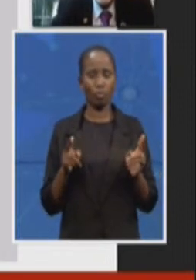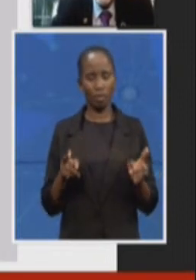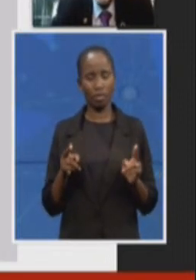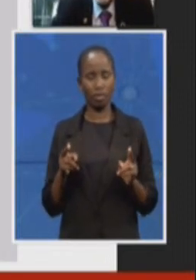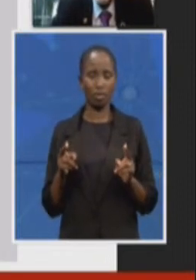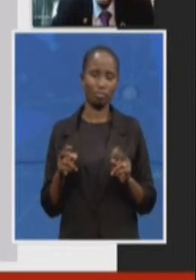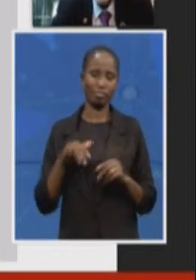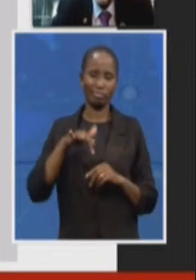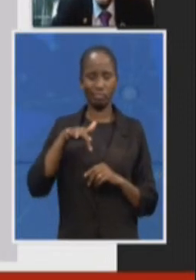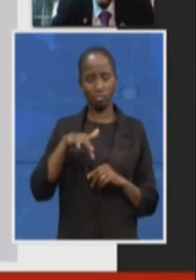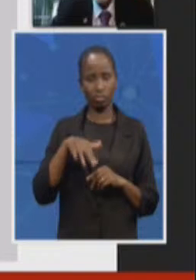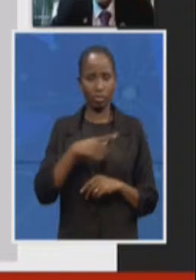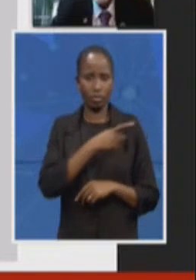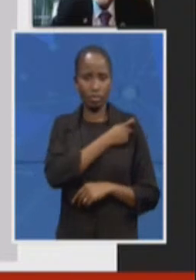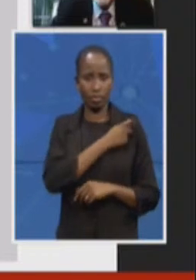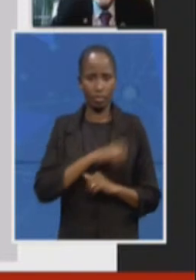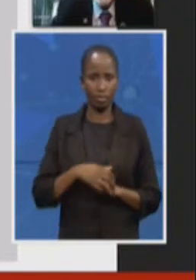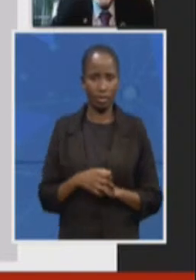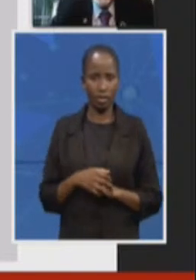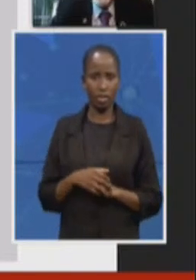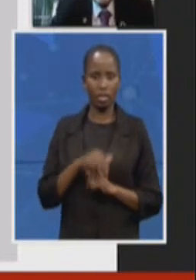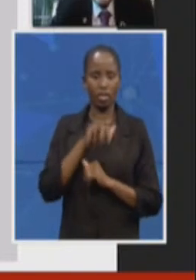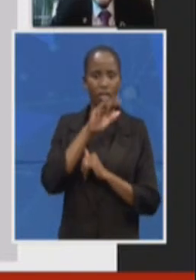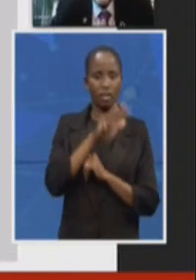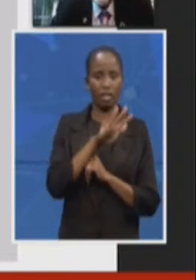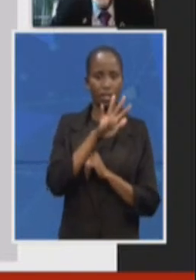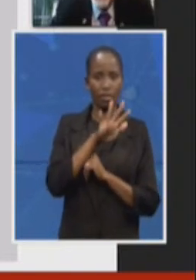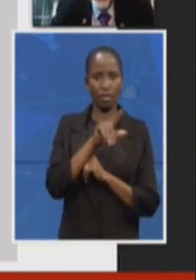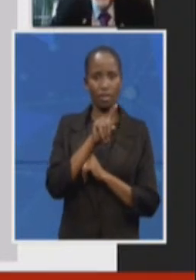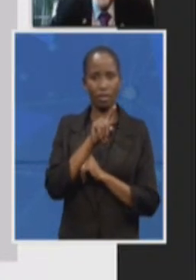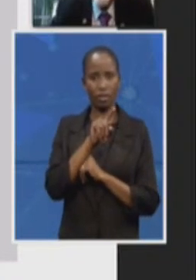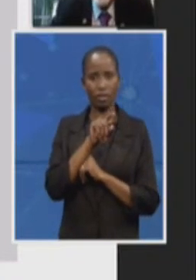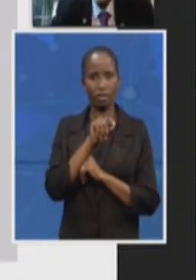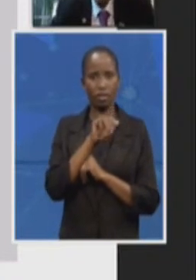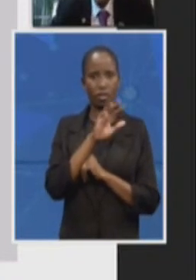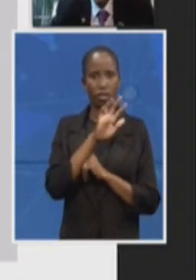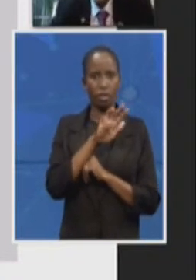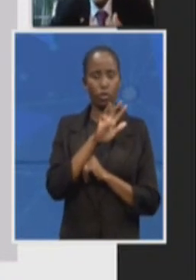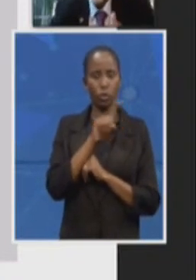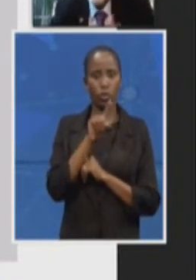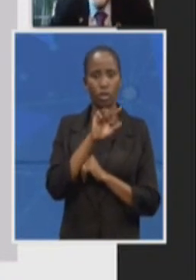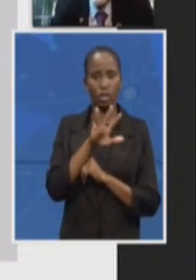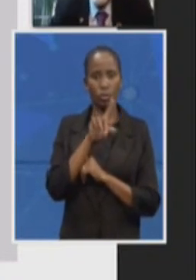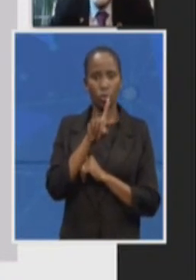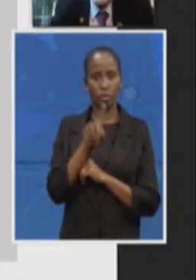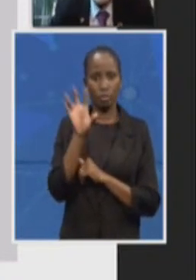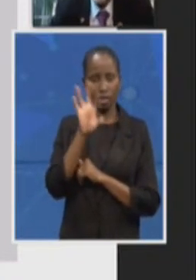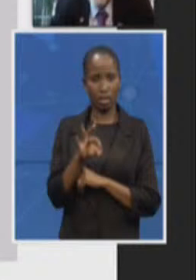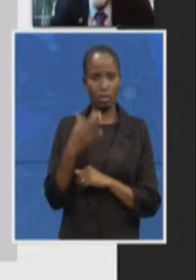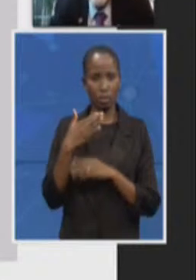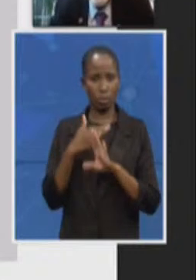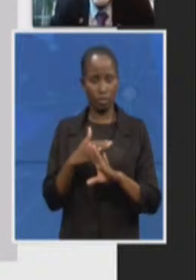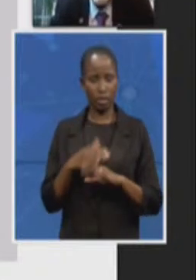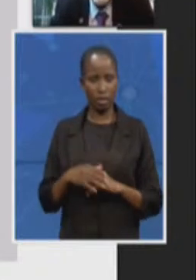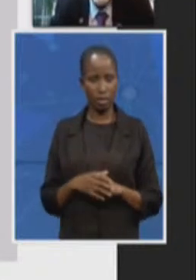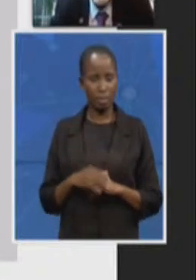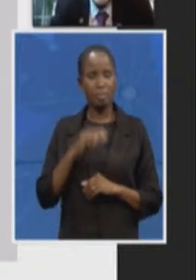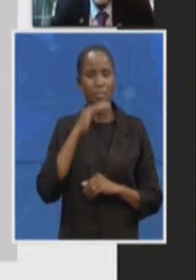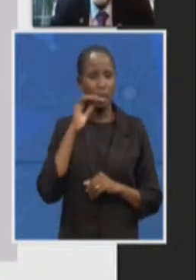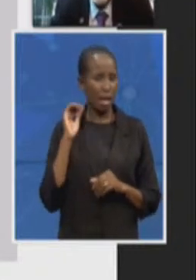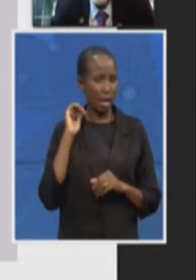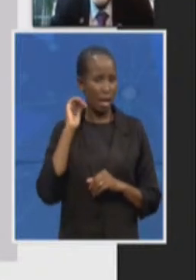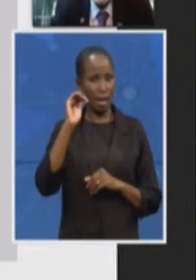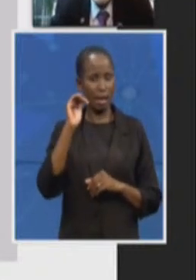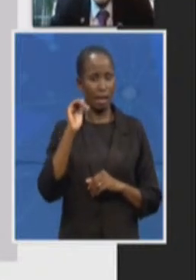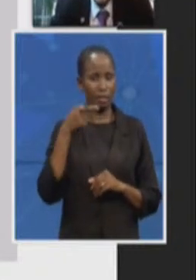95% protection against D614G. And pretty high protection against the beta variant, as we know